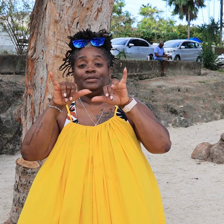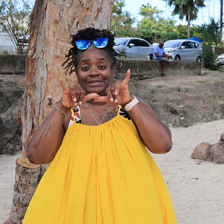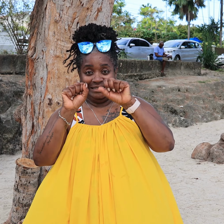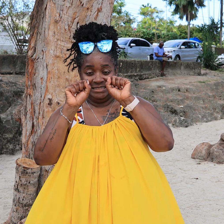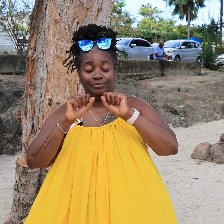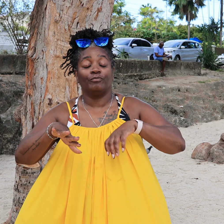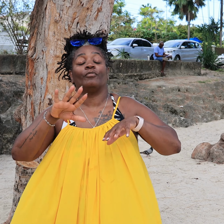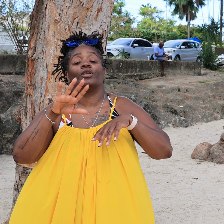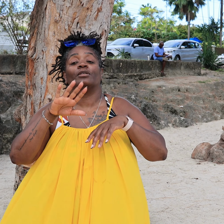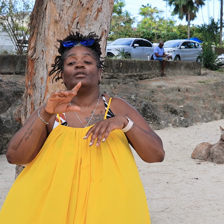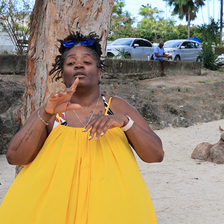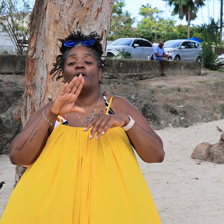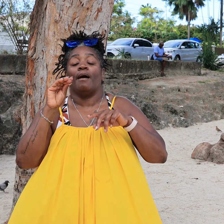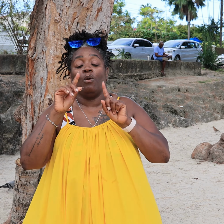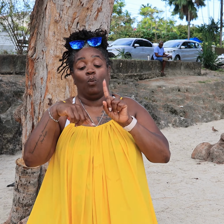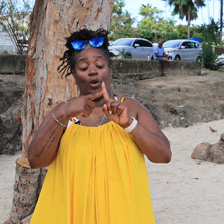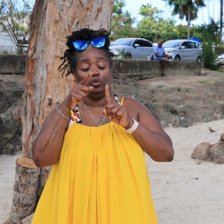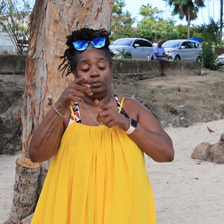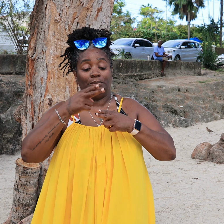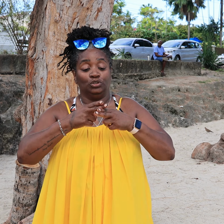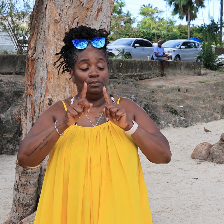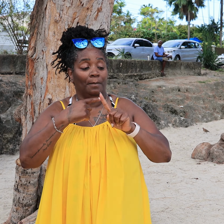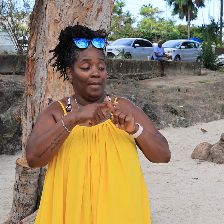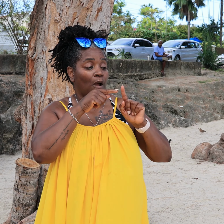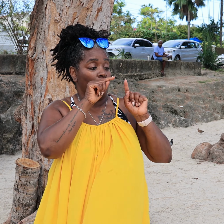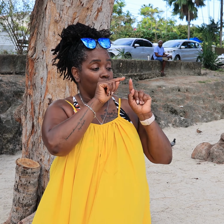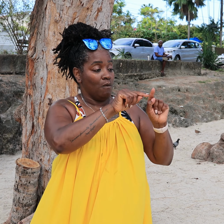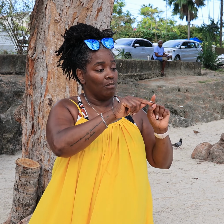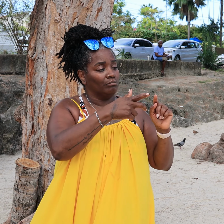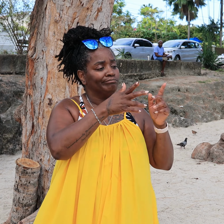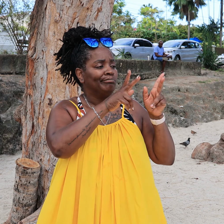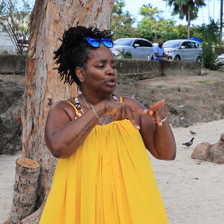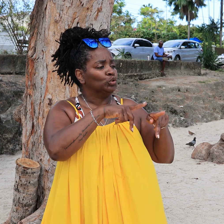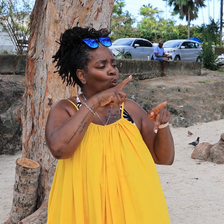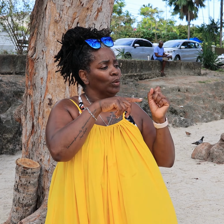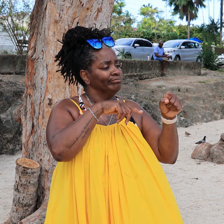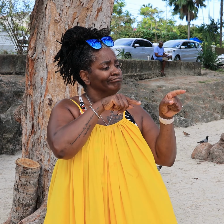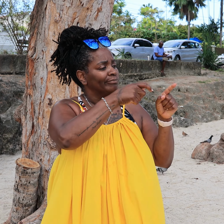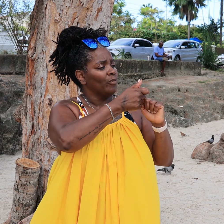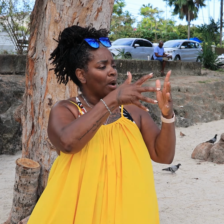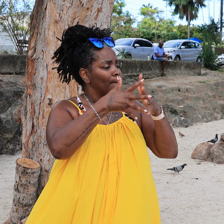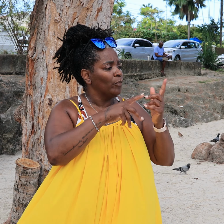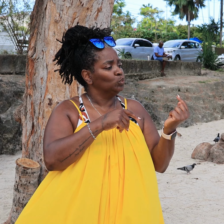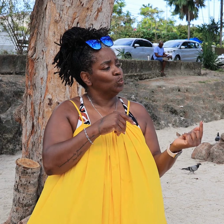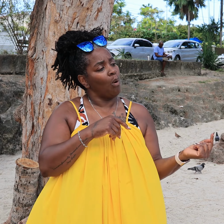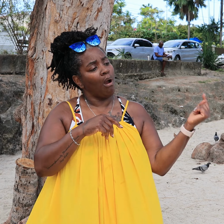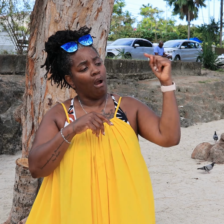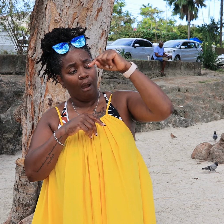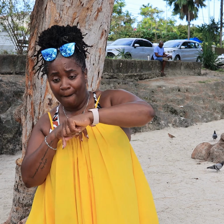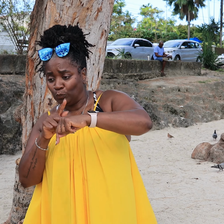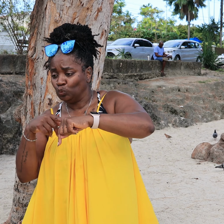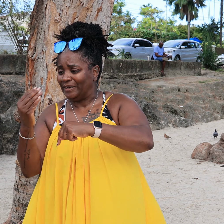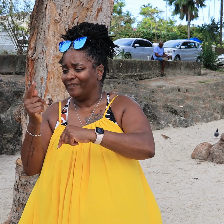Yes. And when you give the name of the person who's from America, who would come over to